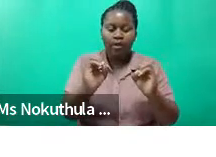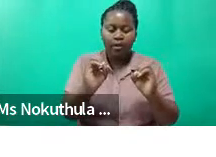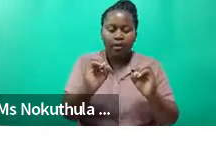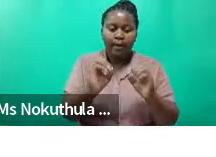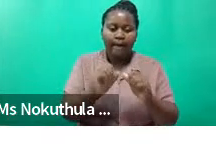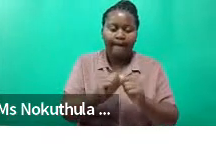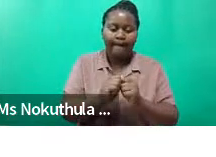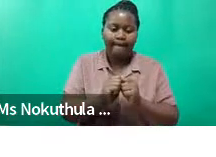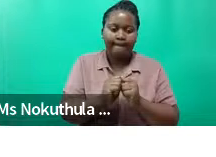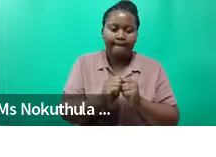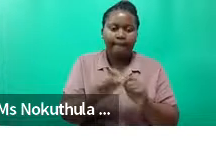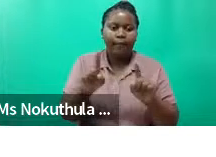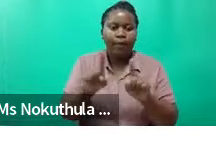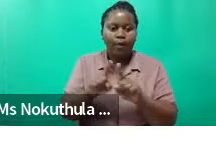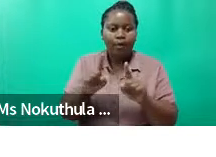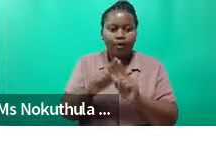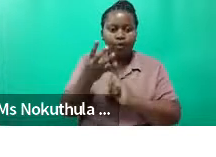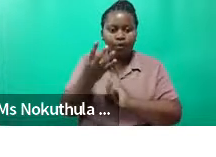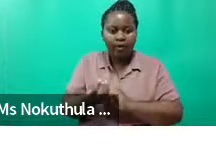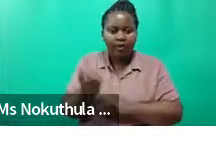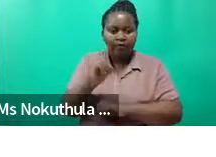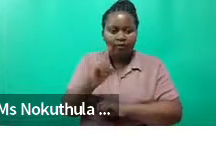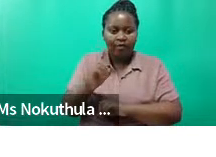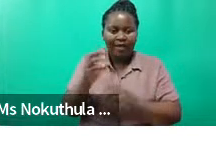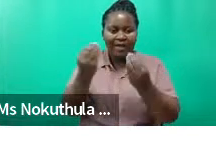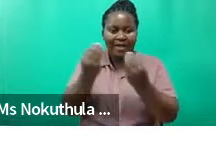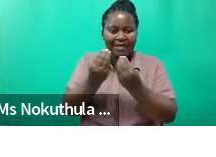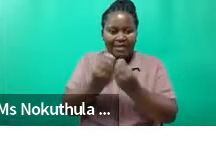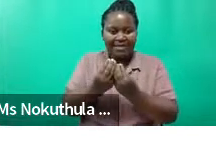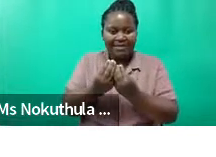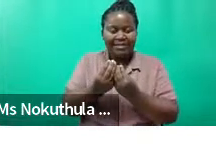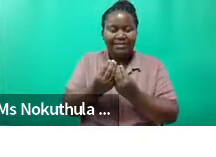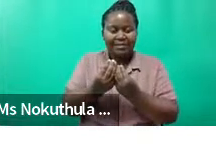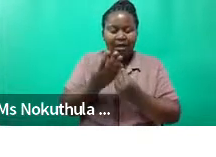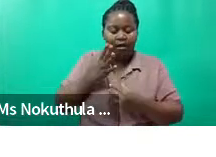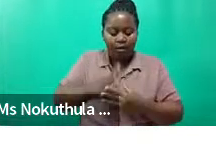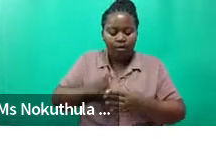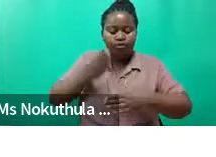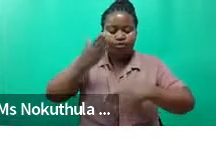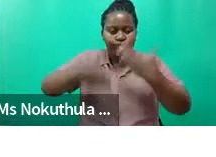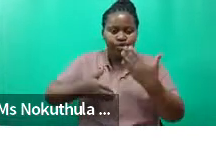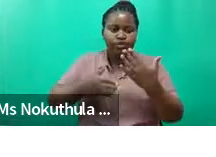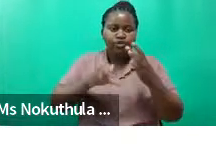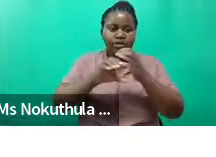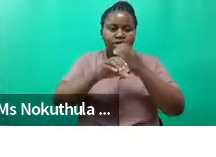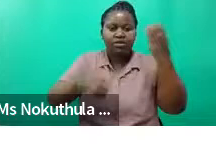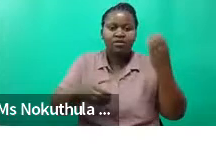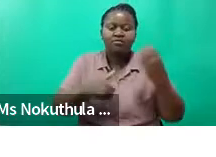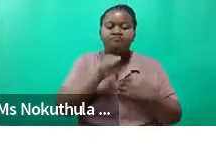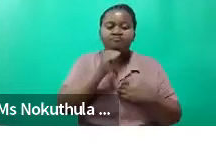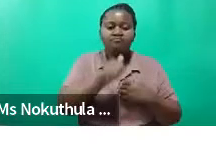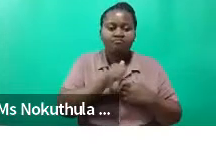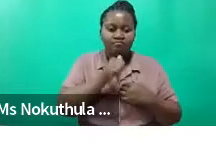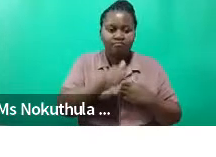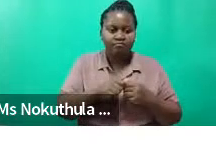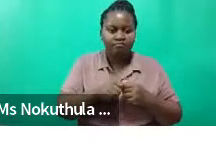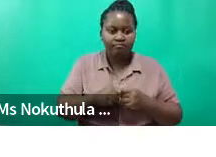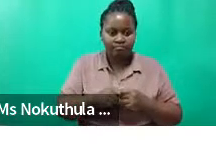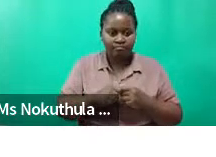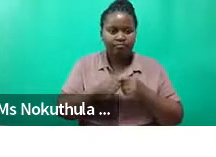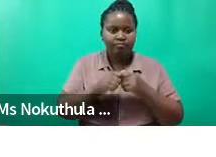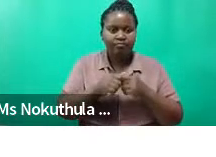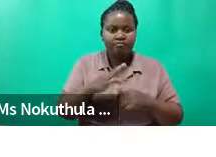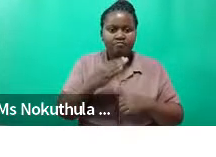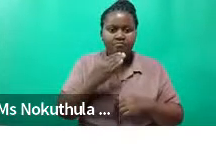I also have that things in my mind that I want to finish this degree no matter what. So the determination to complete